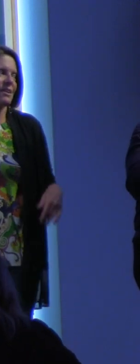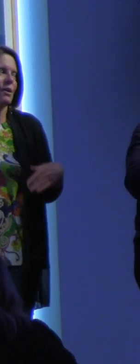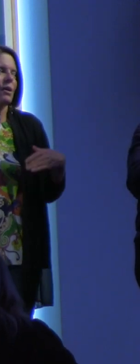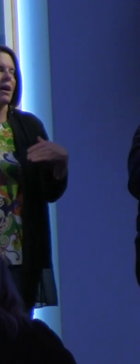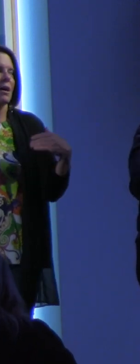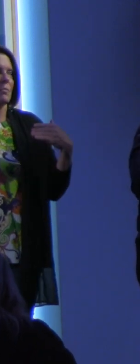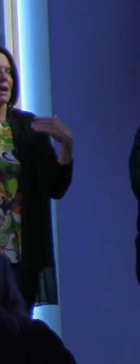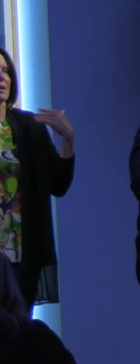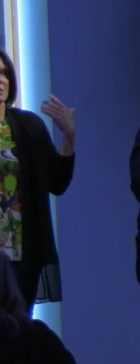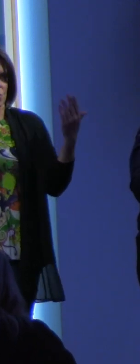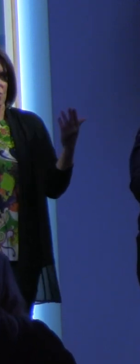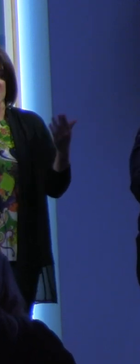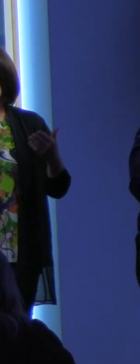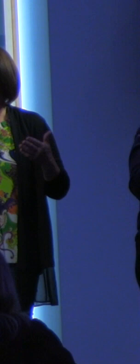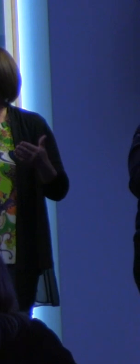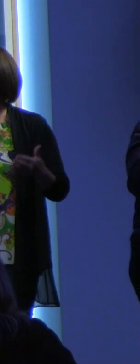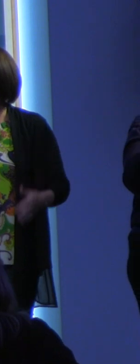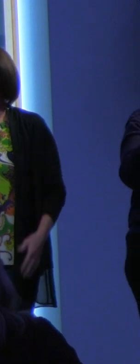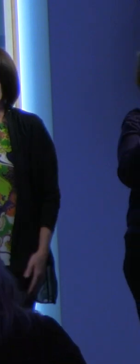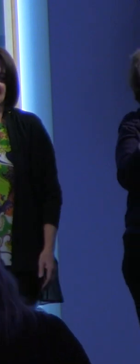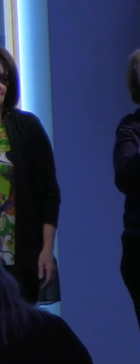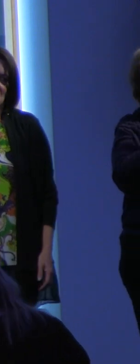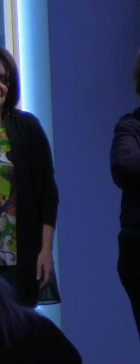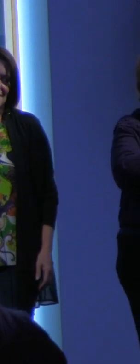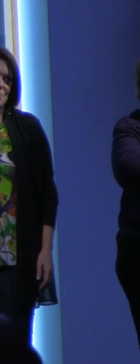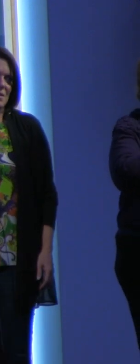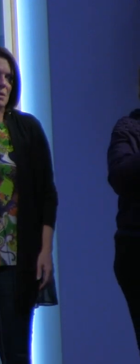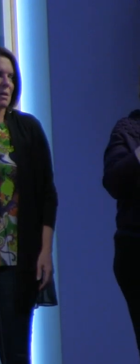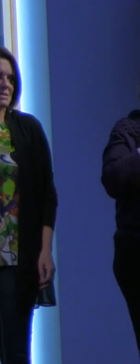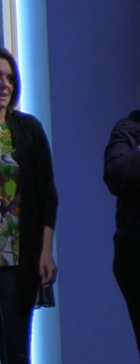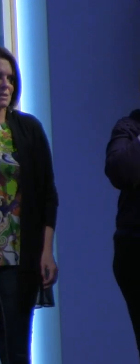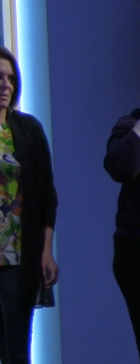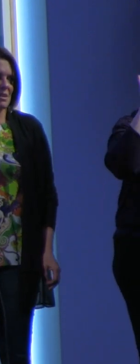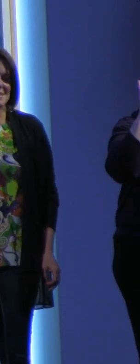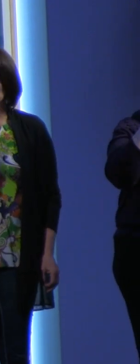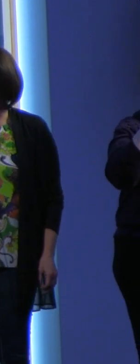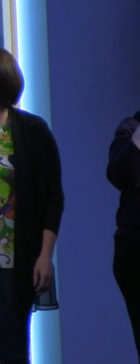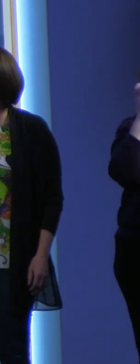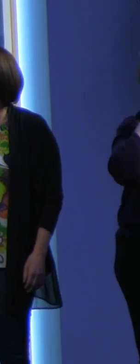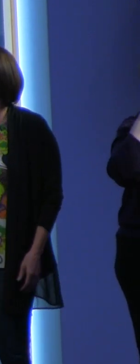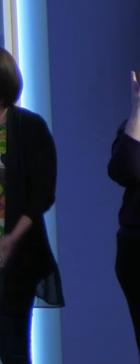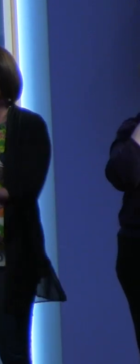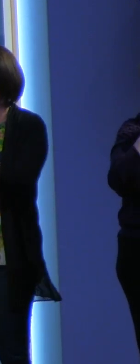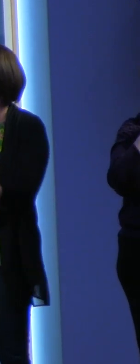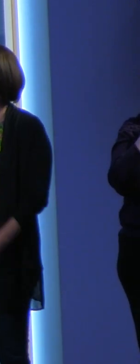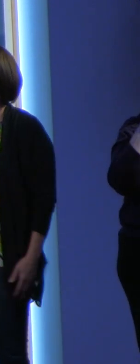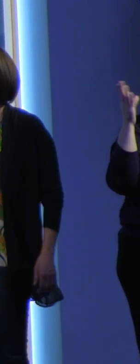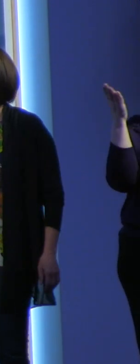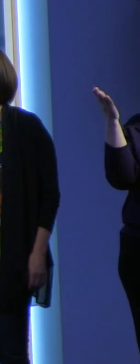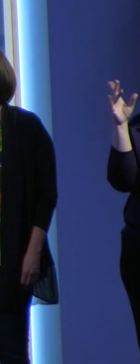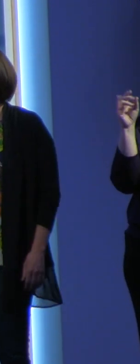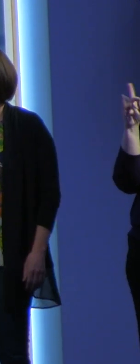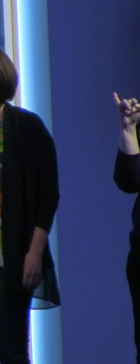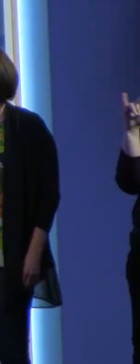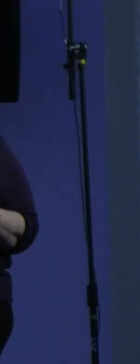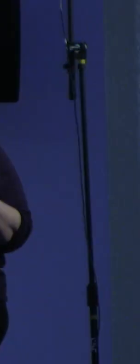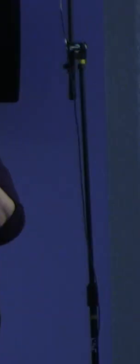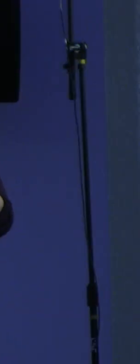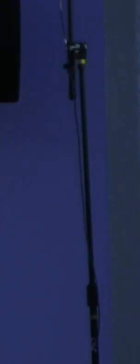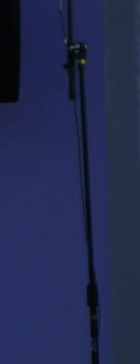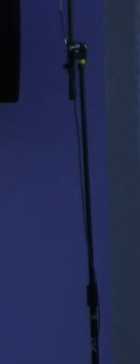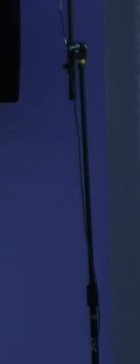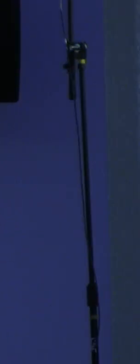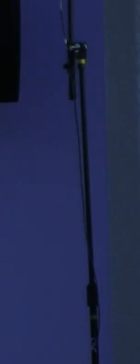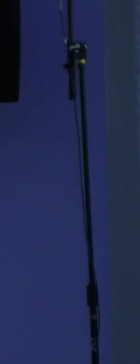organization and or join the board. It's really an amazing experience. So, and Jodi, you're a huge part of that, so thank